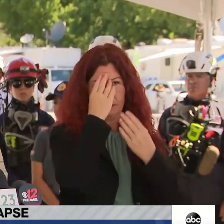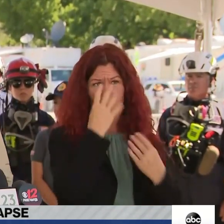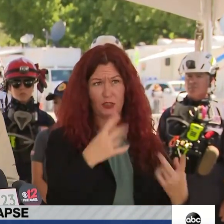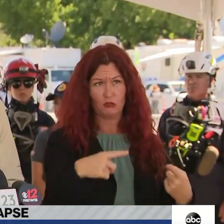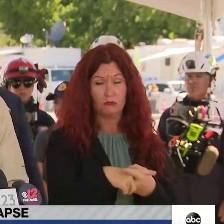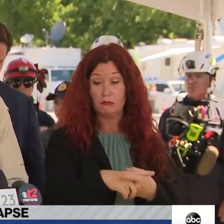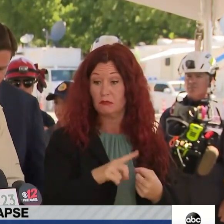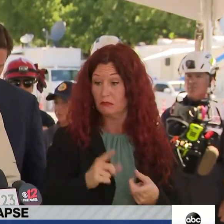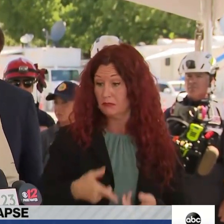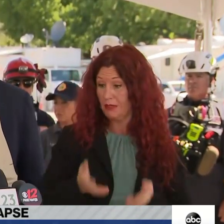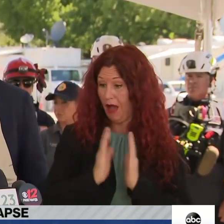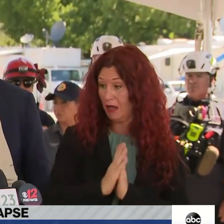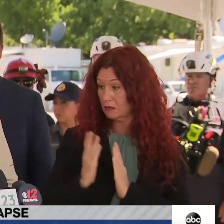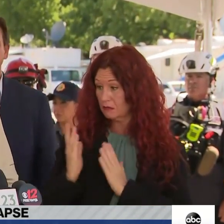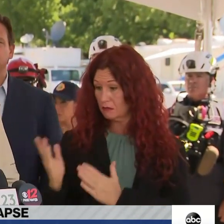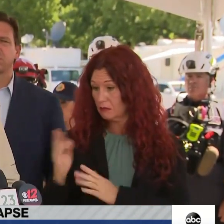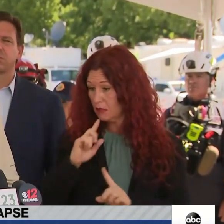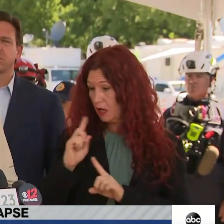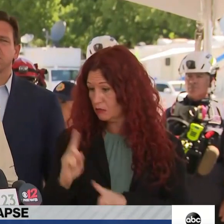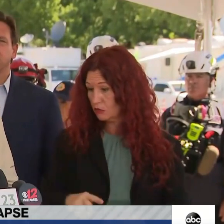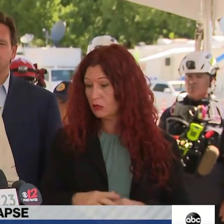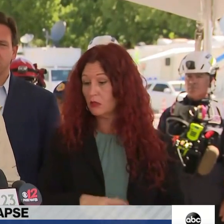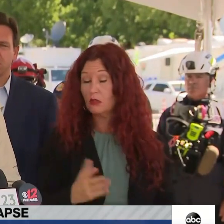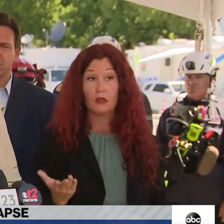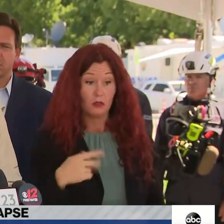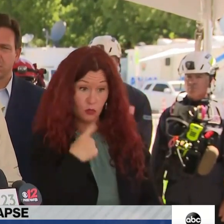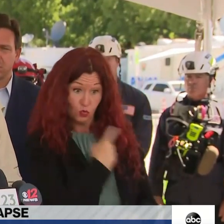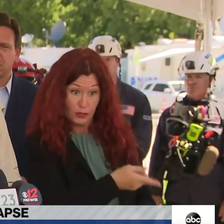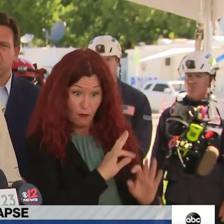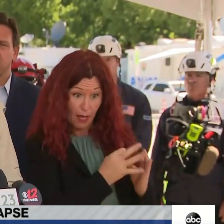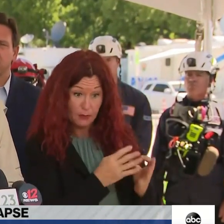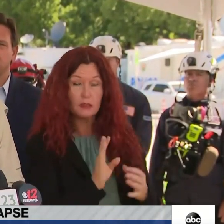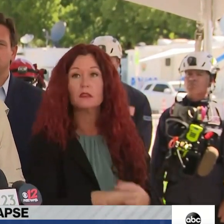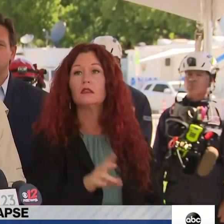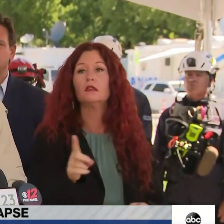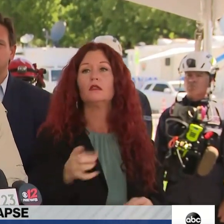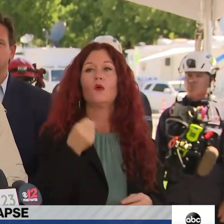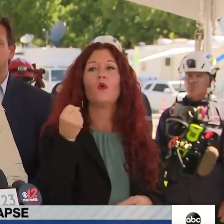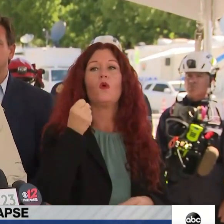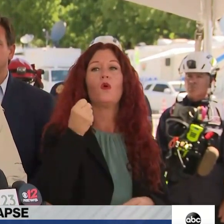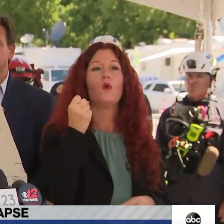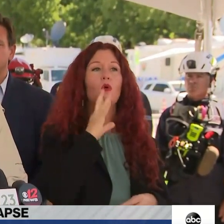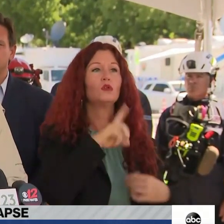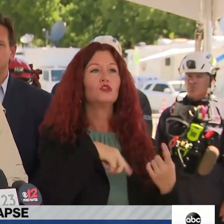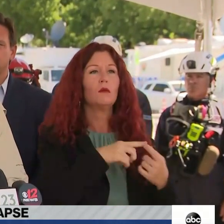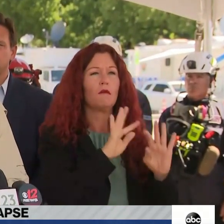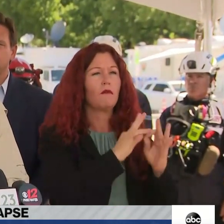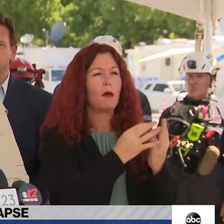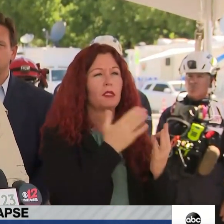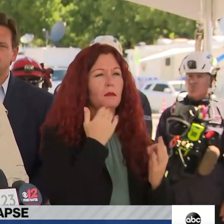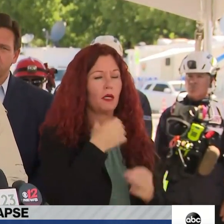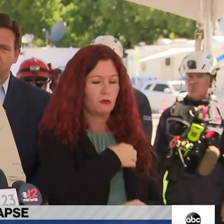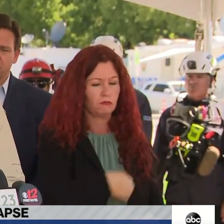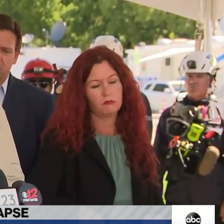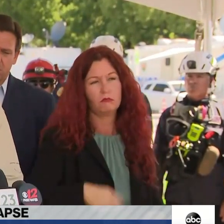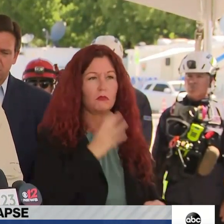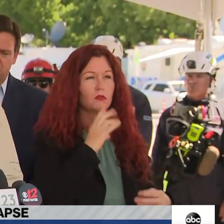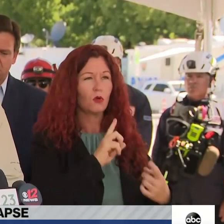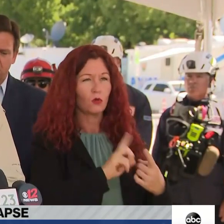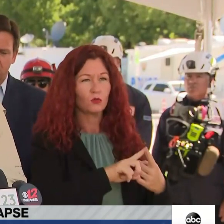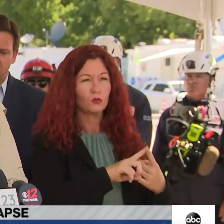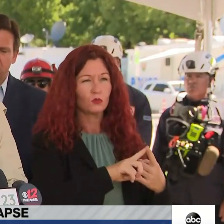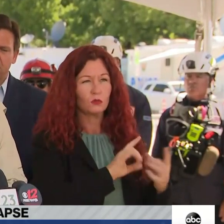Did you talk to the families this morning and how did they receive this news? So the second question I'm going to let Mayor Kava talk about because Mayor Kava talked to those